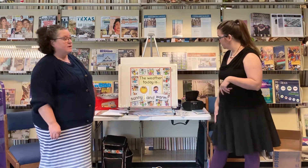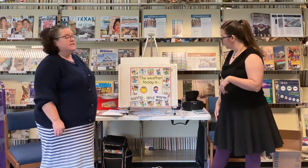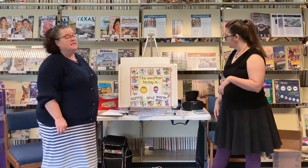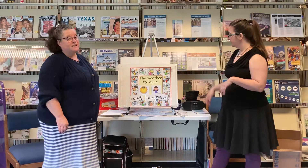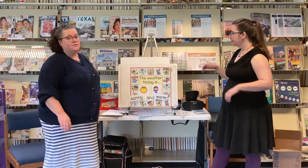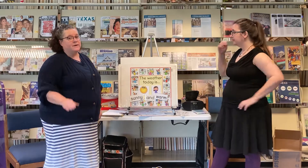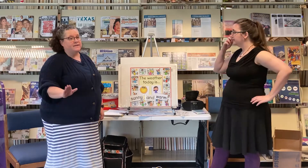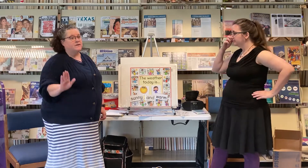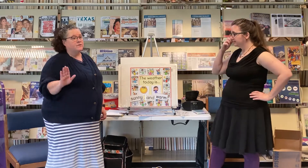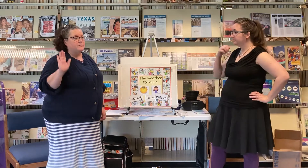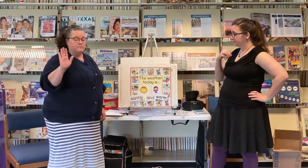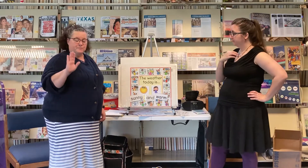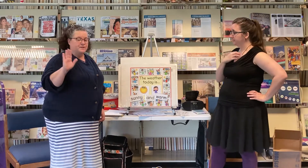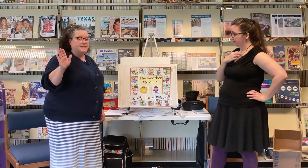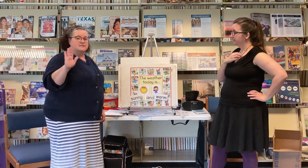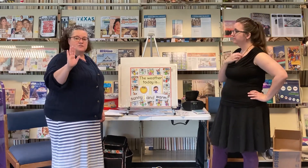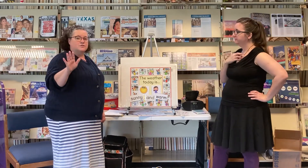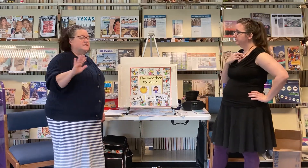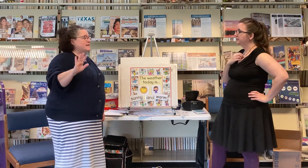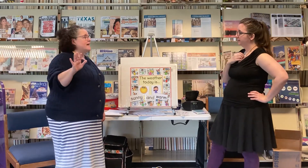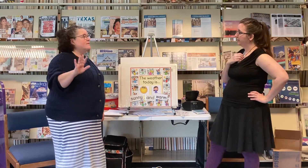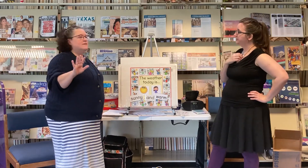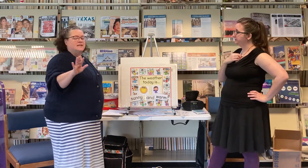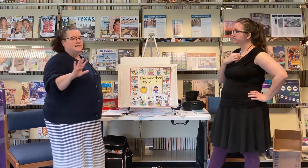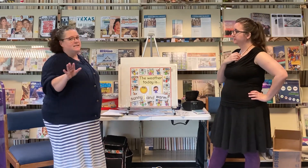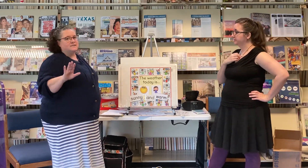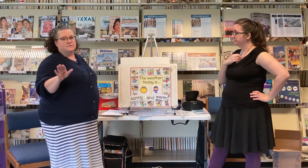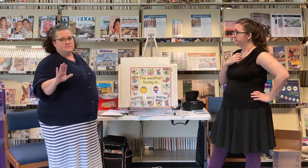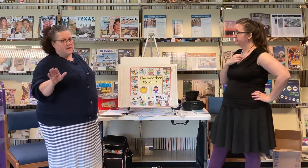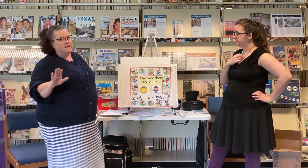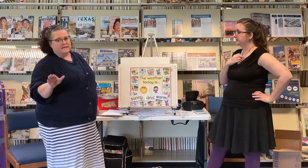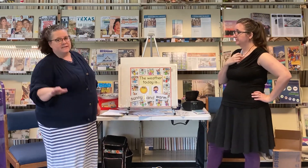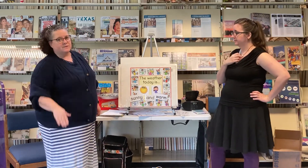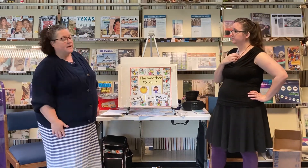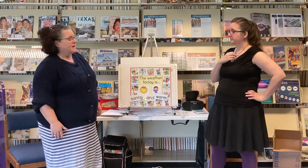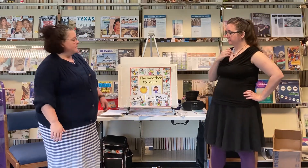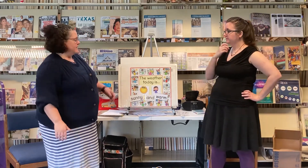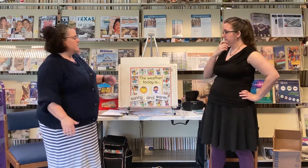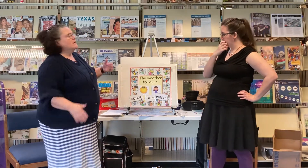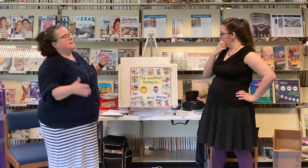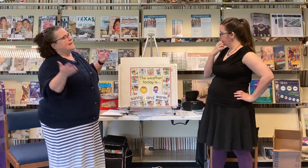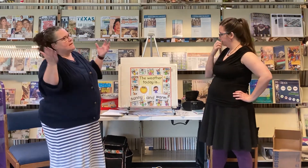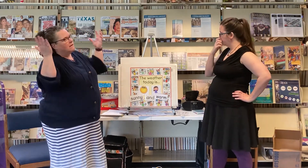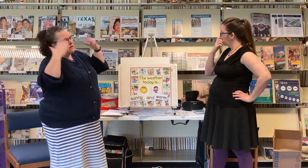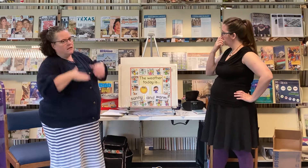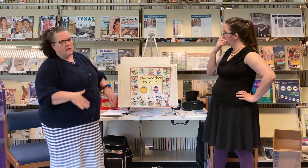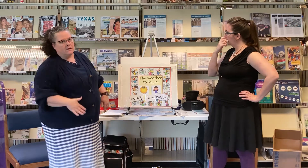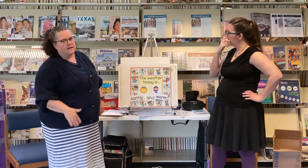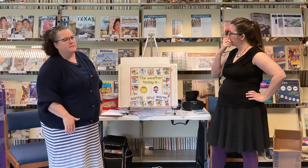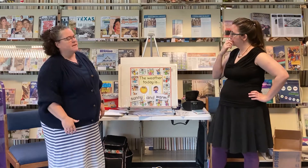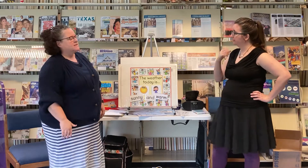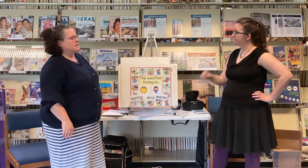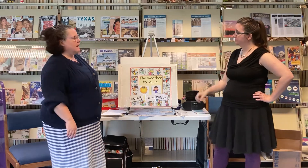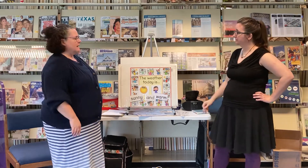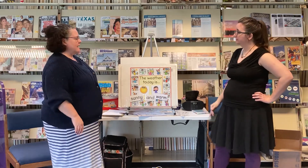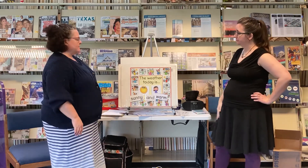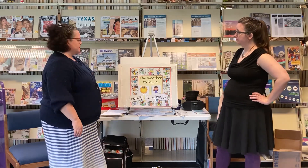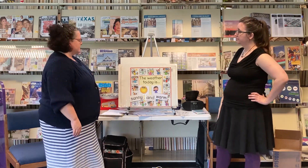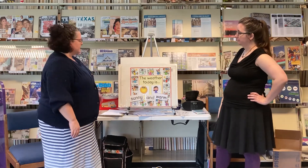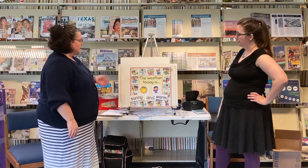did need the rain though. Mm-hmm. The plants, mm-hmm. the trees, everything needs the rain. But man, it makes it hot afterwards. Yep.